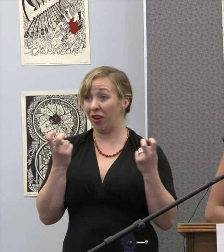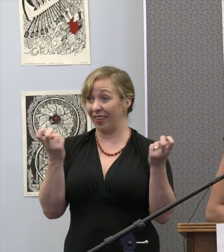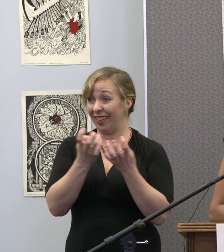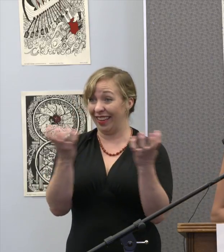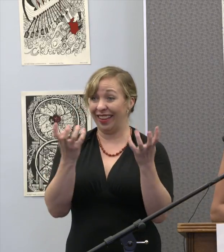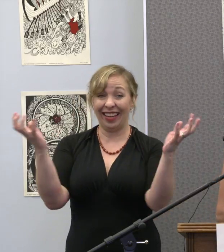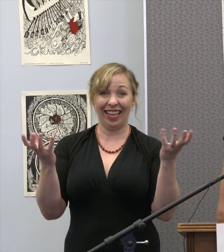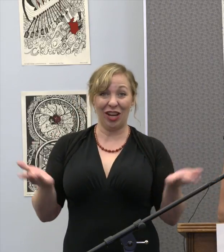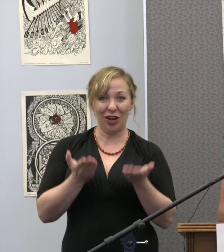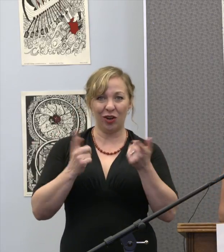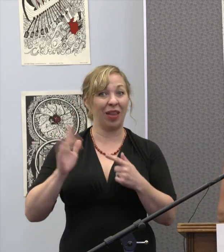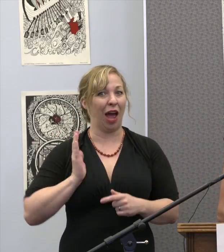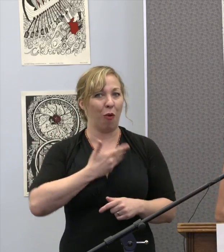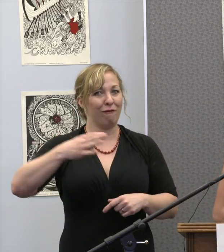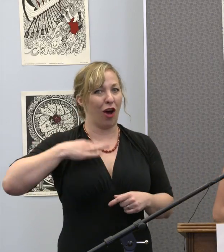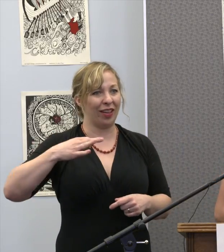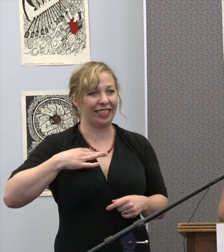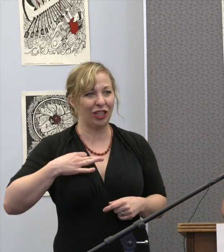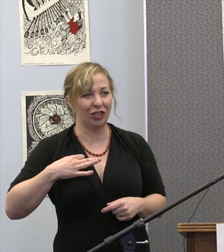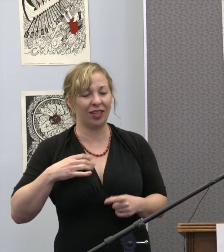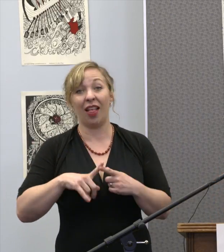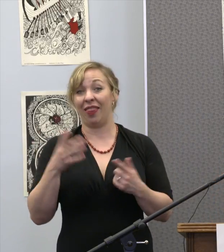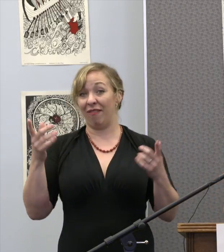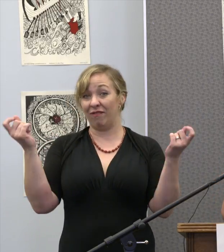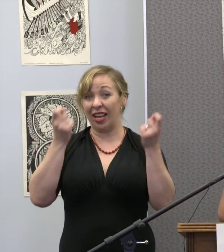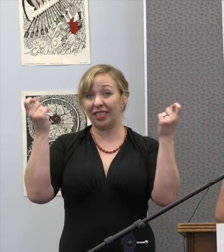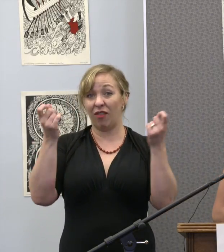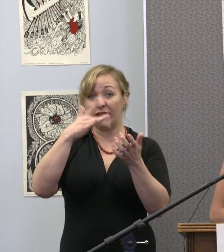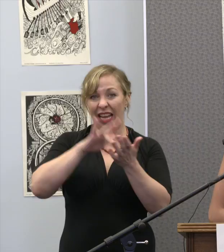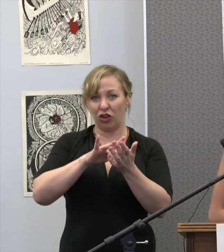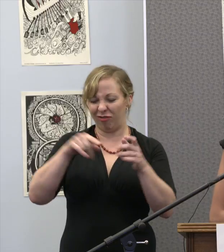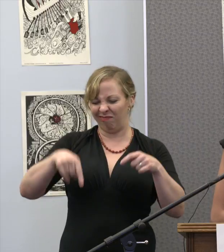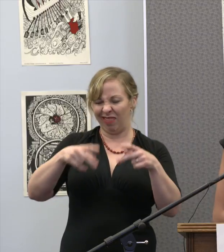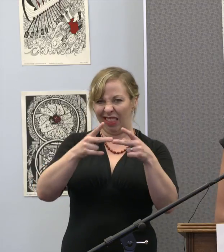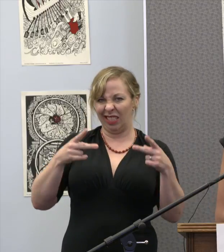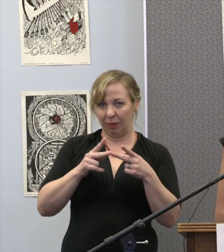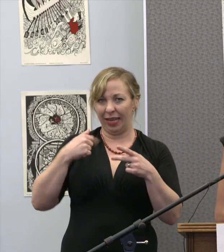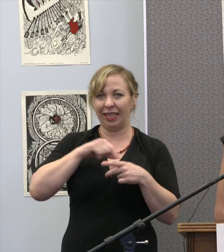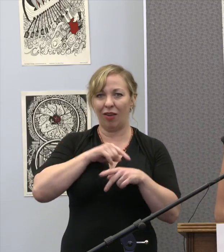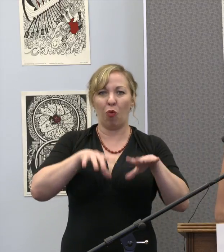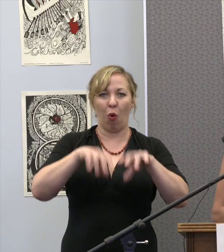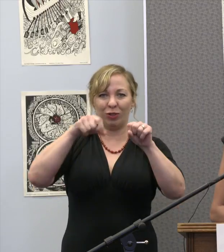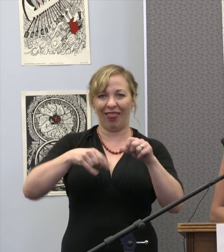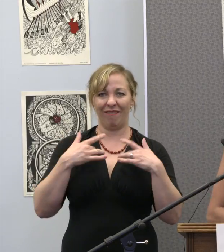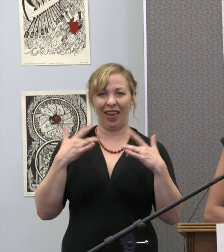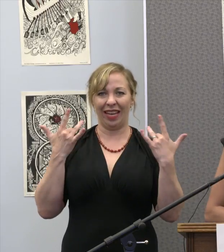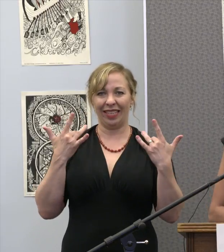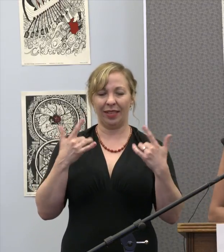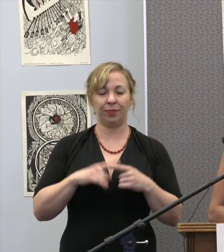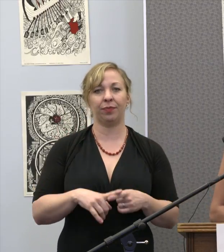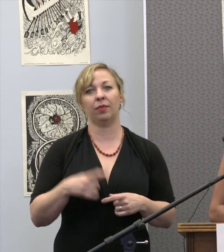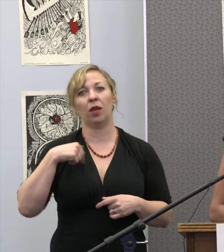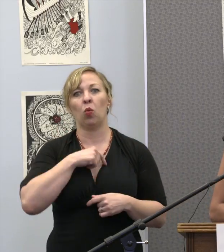person, our many volunteers and the Festival Center for opening up their doors to us. We have a packed hour